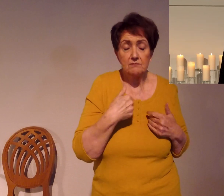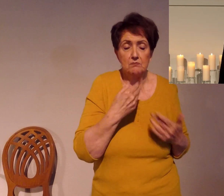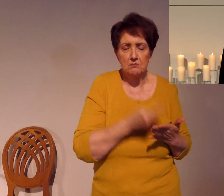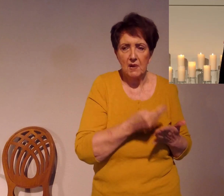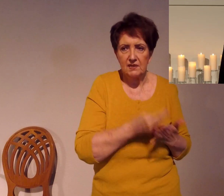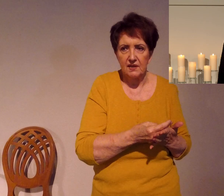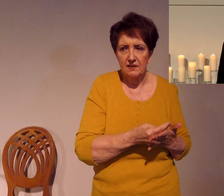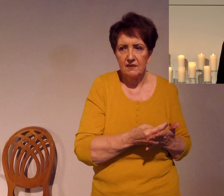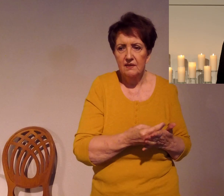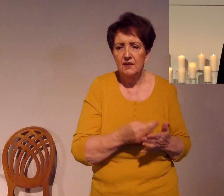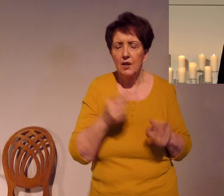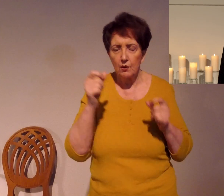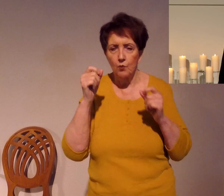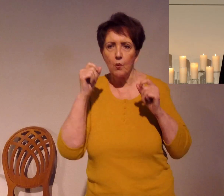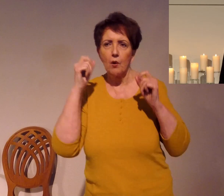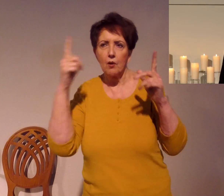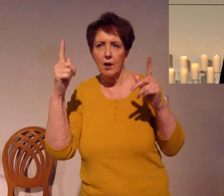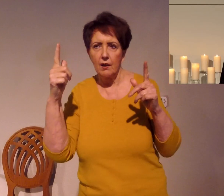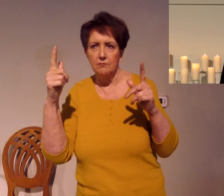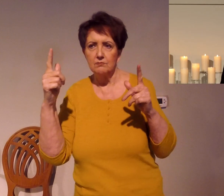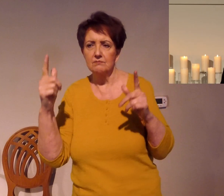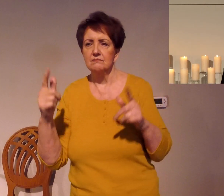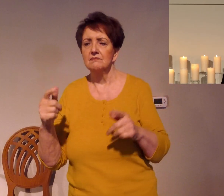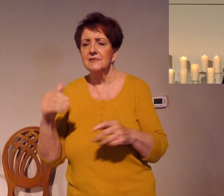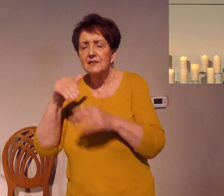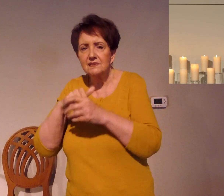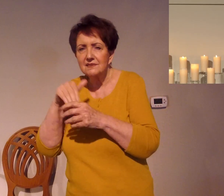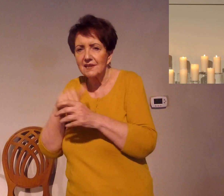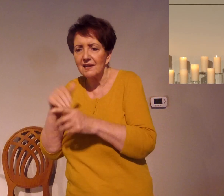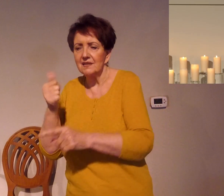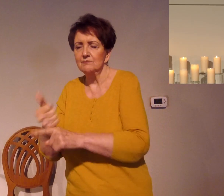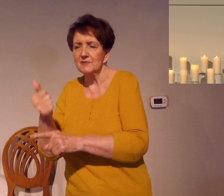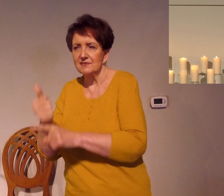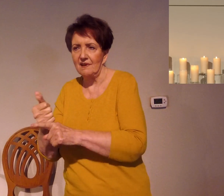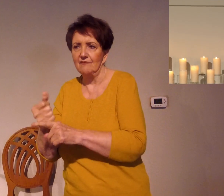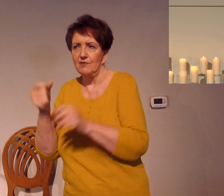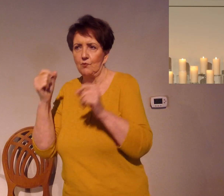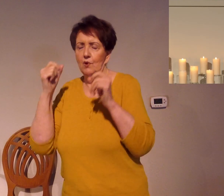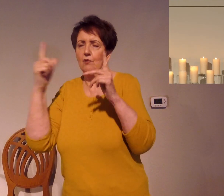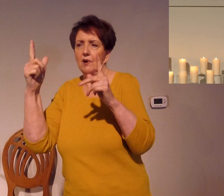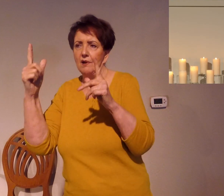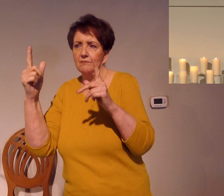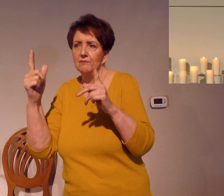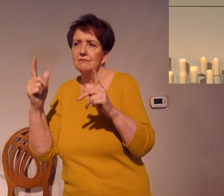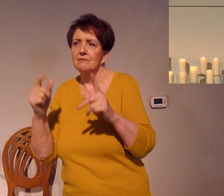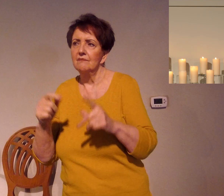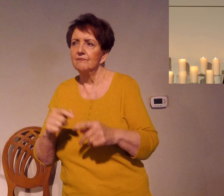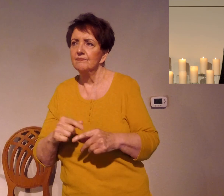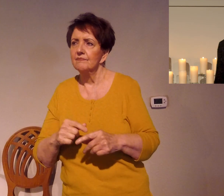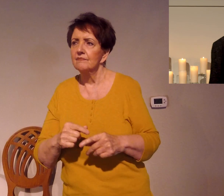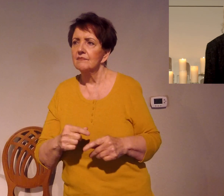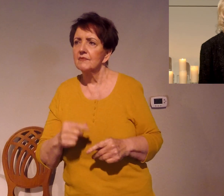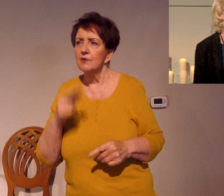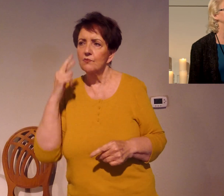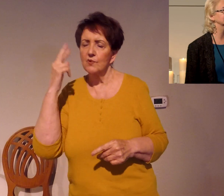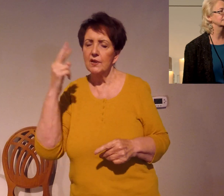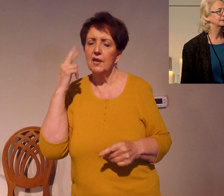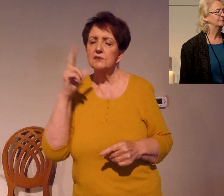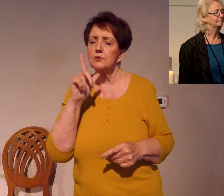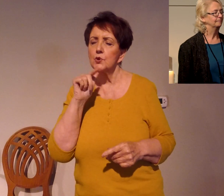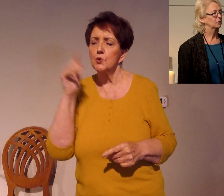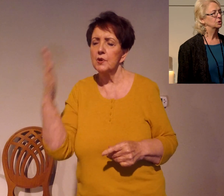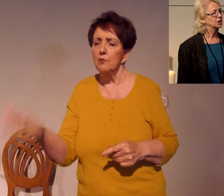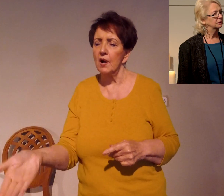to himself. He came to an internal understanding and an internal reality of who he truly